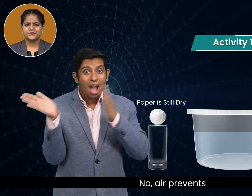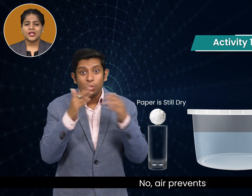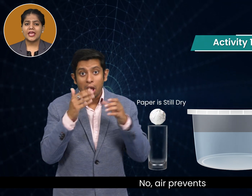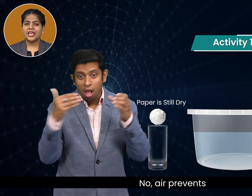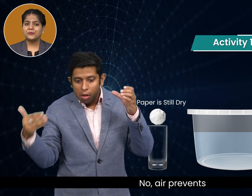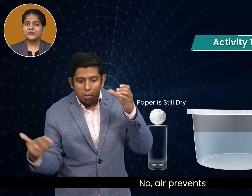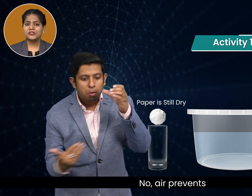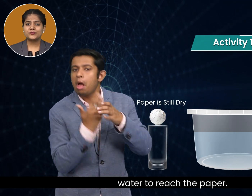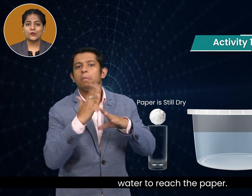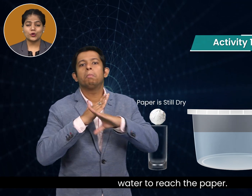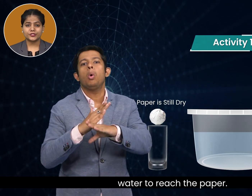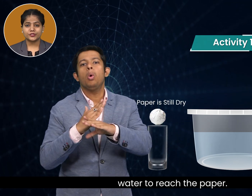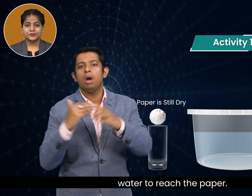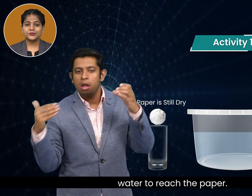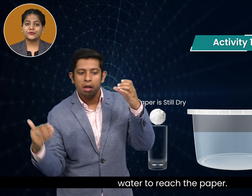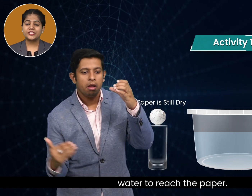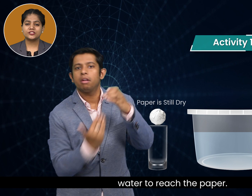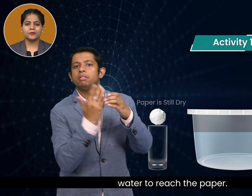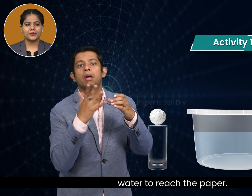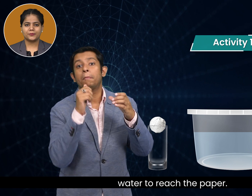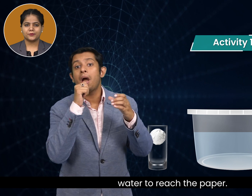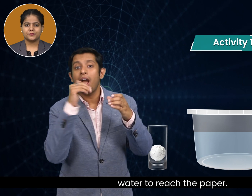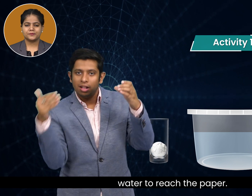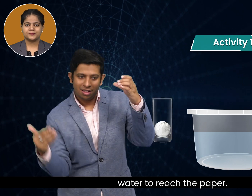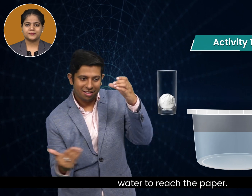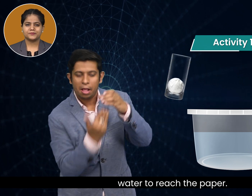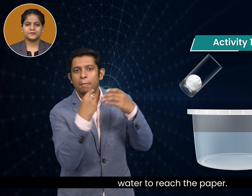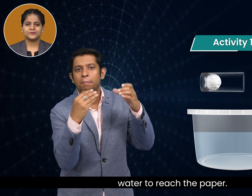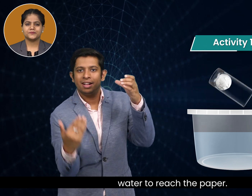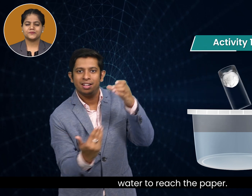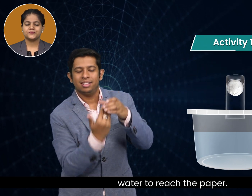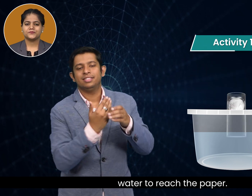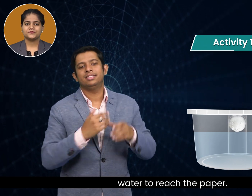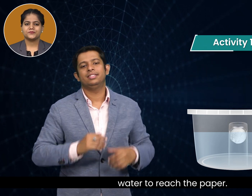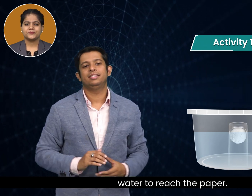No, air prevents water to reach the paper.